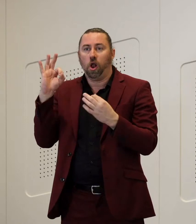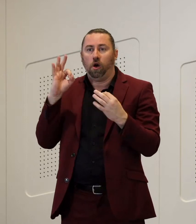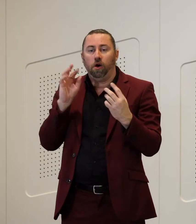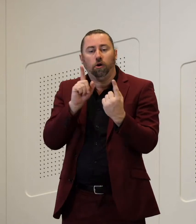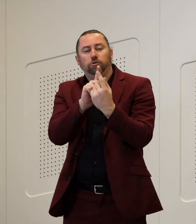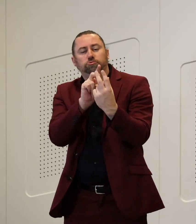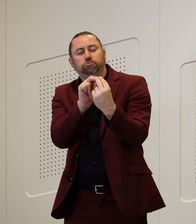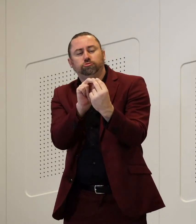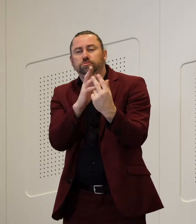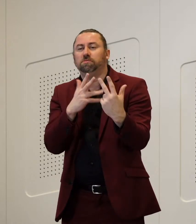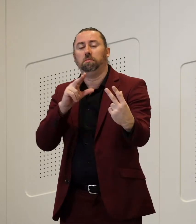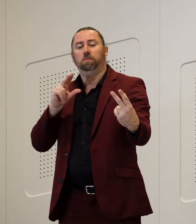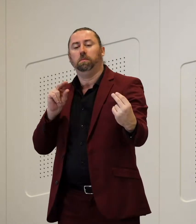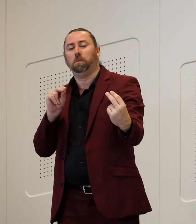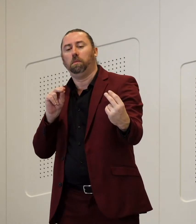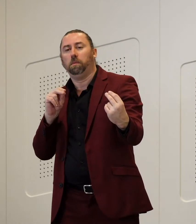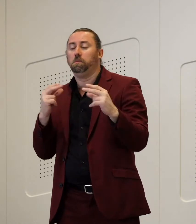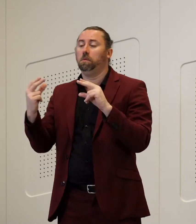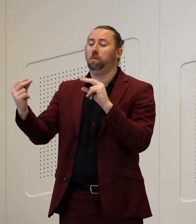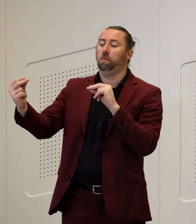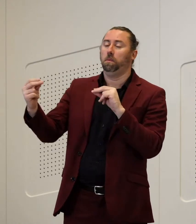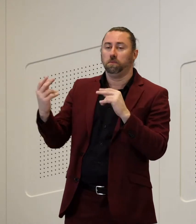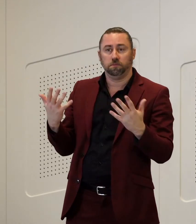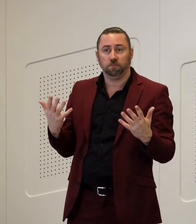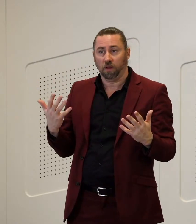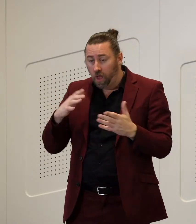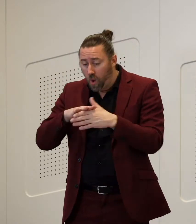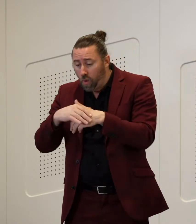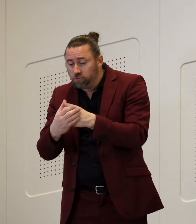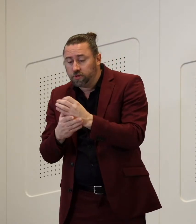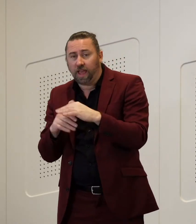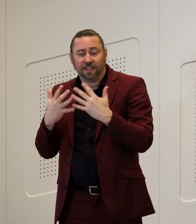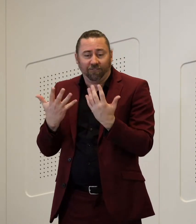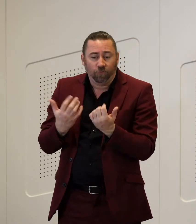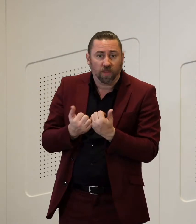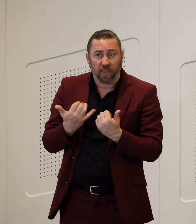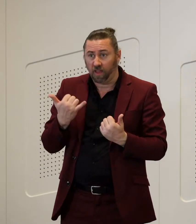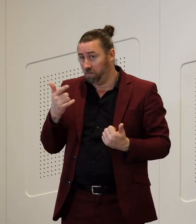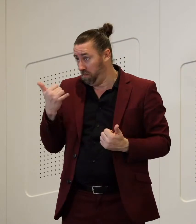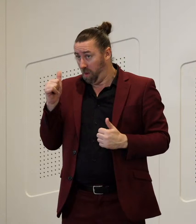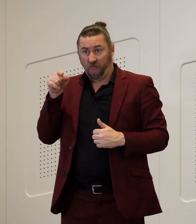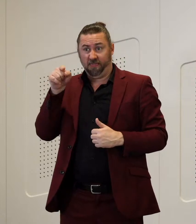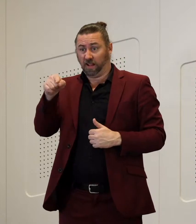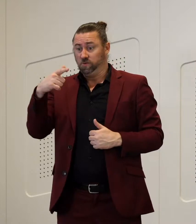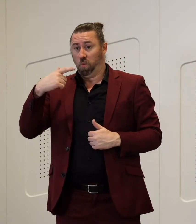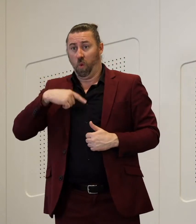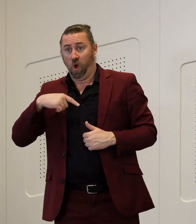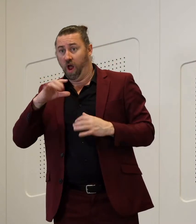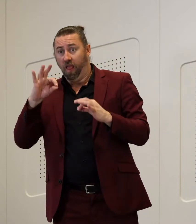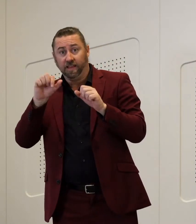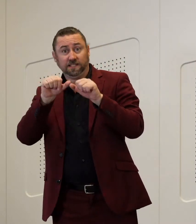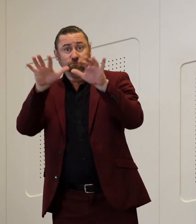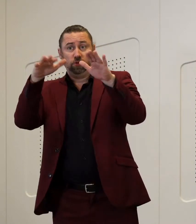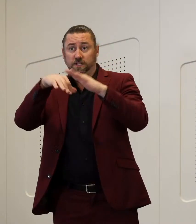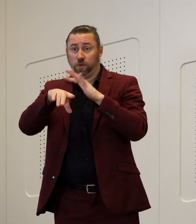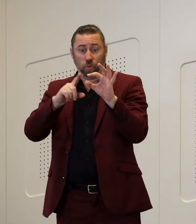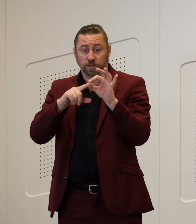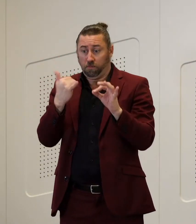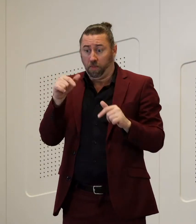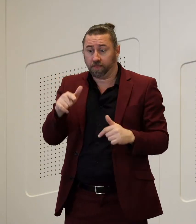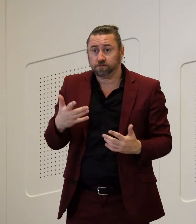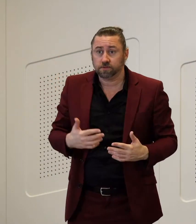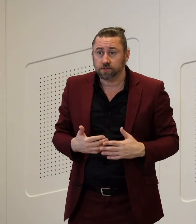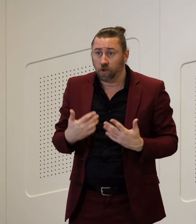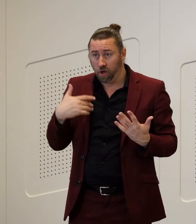and that there's been good hygiene. I mean, that's why we've got all those plans in place. So yes, it absolutely could be. So if not